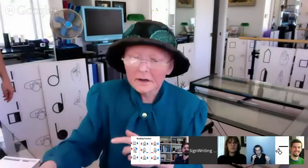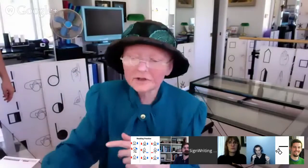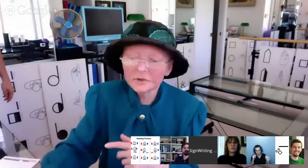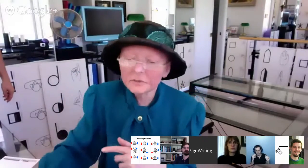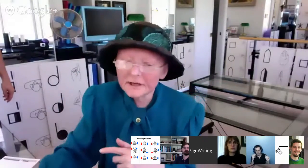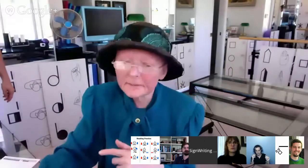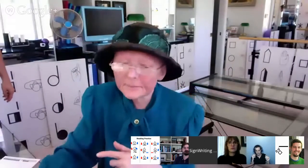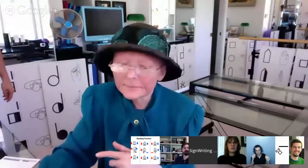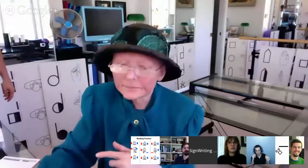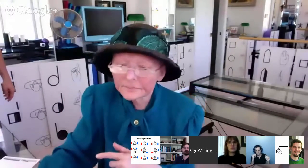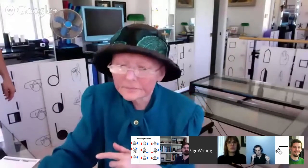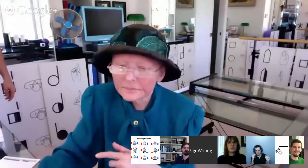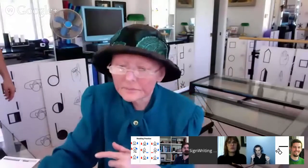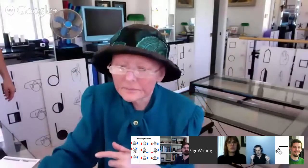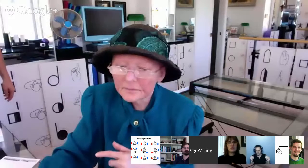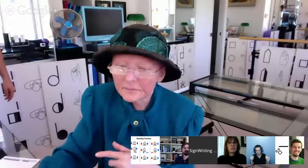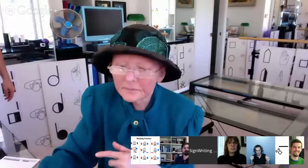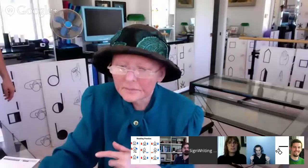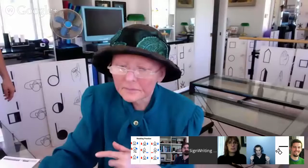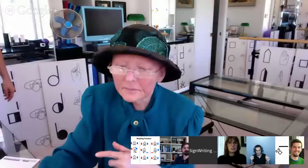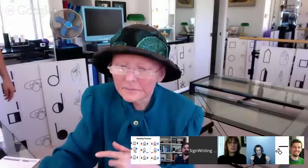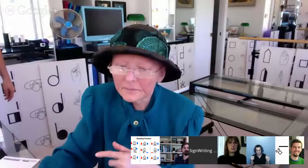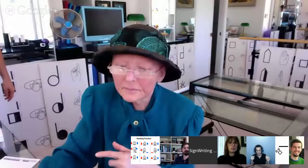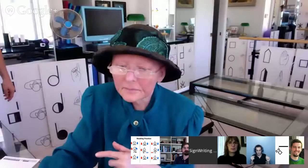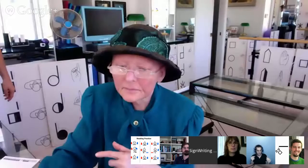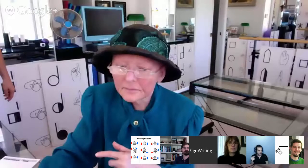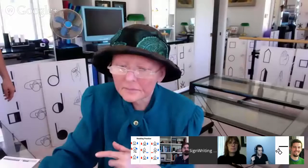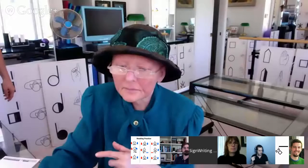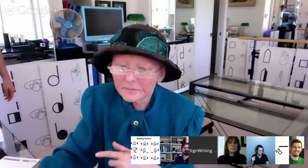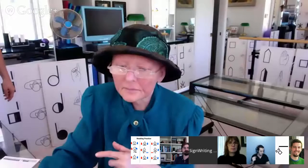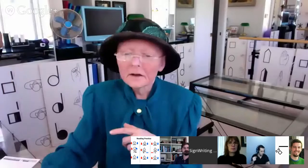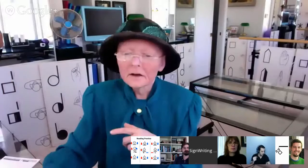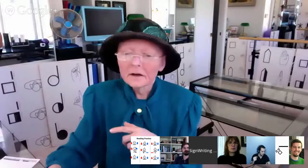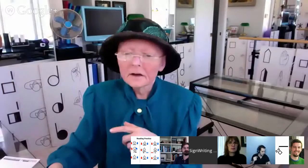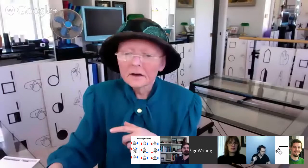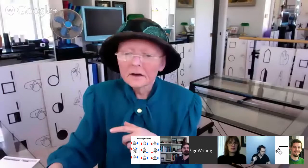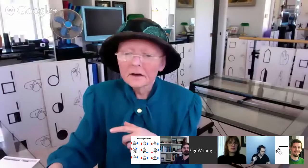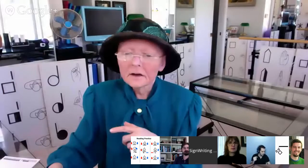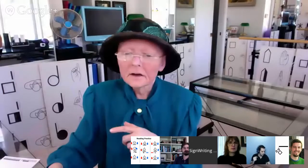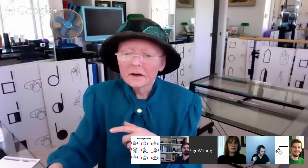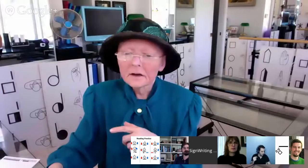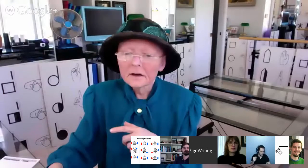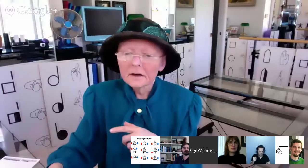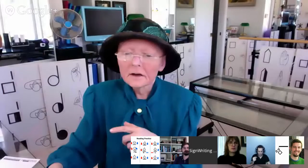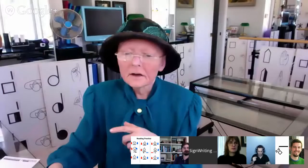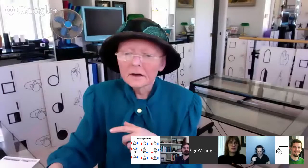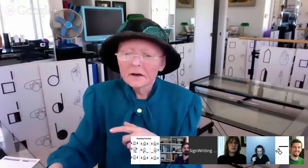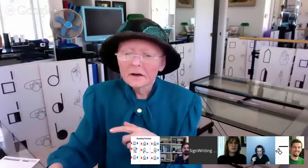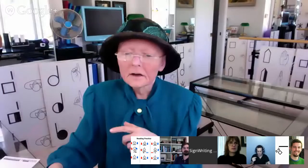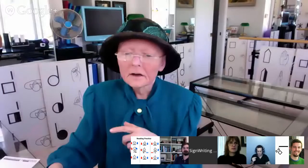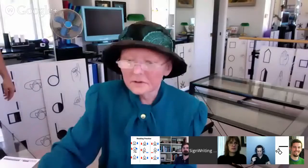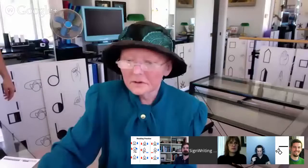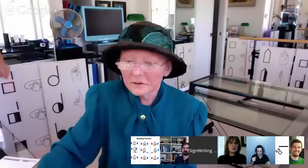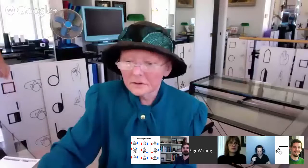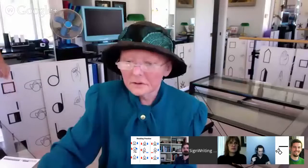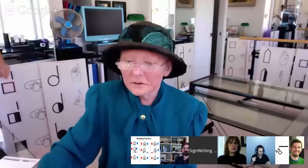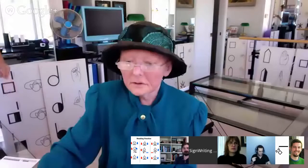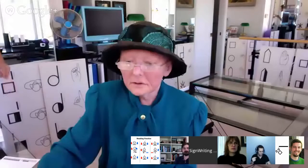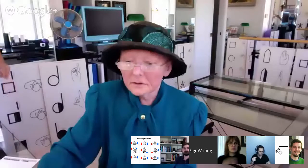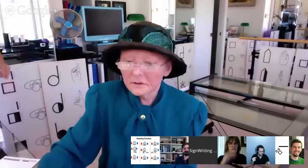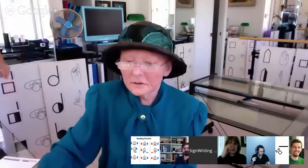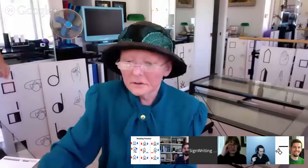Can you hear me? Yeah. Yeah. Increase volume. Oh, where do I... Diego needs to